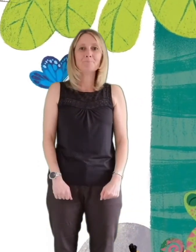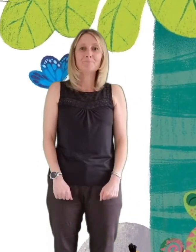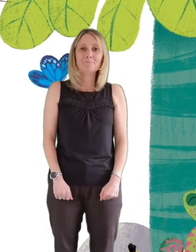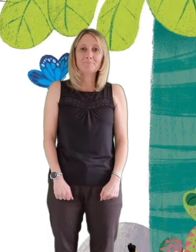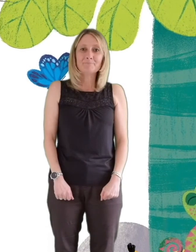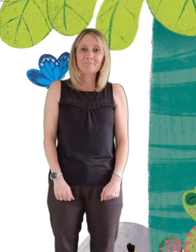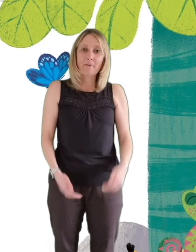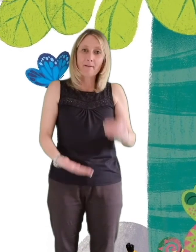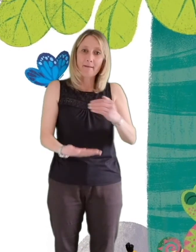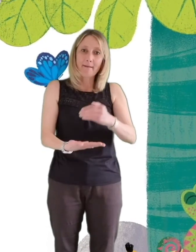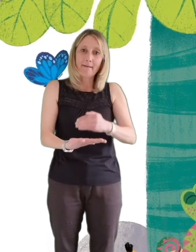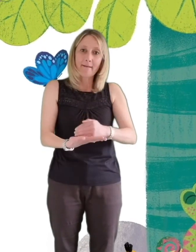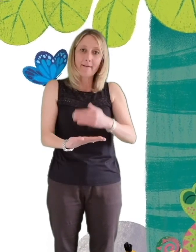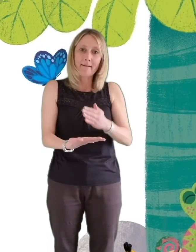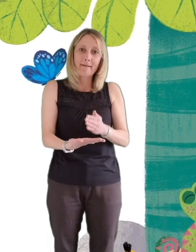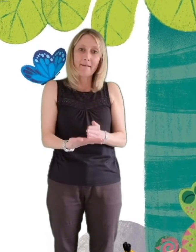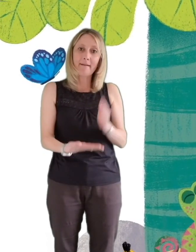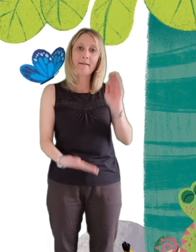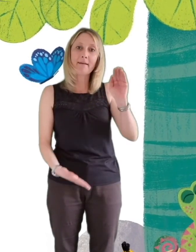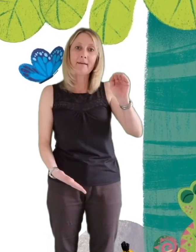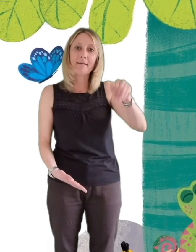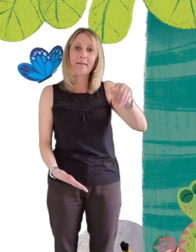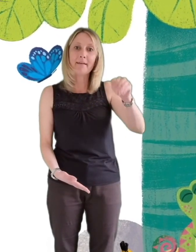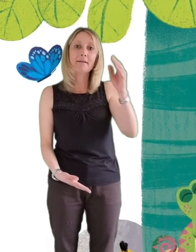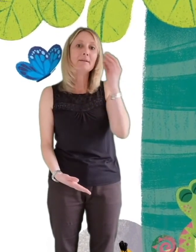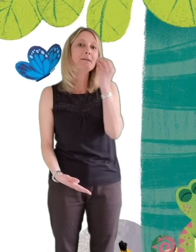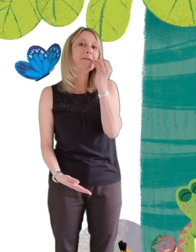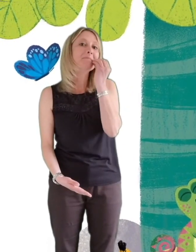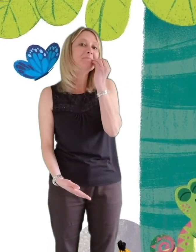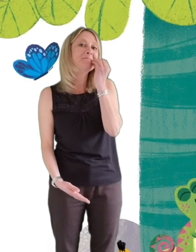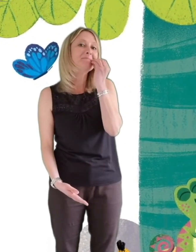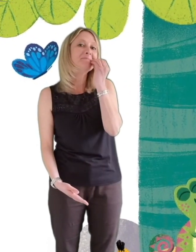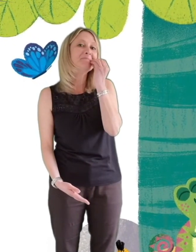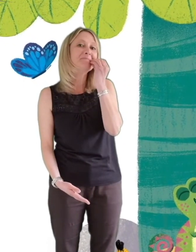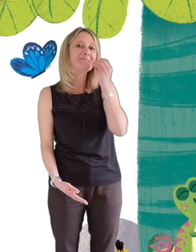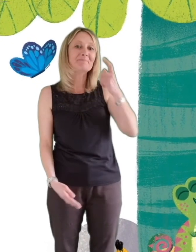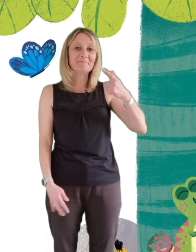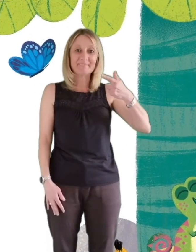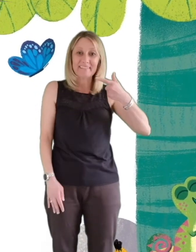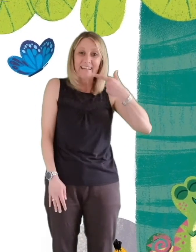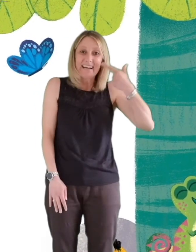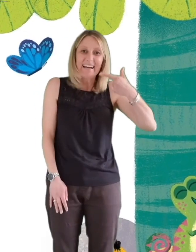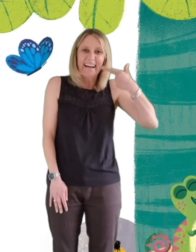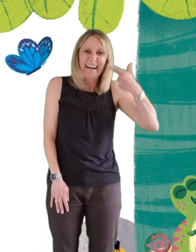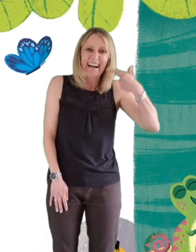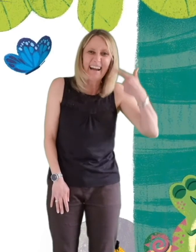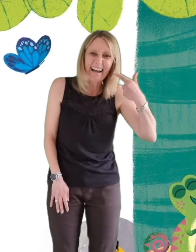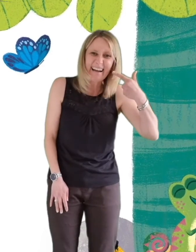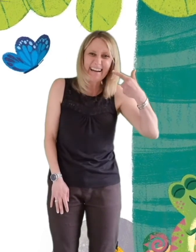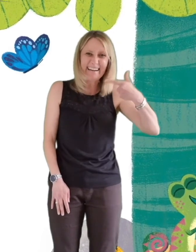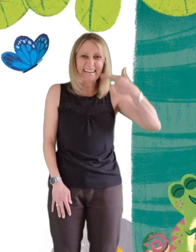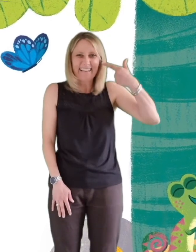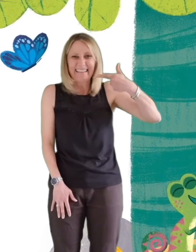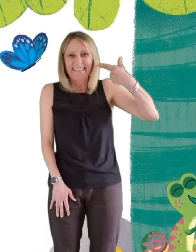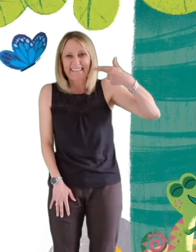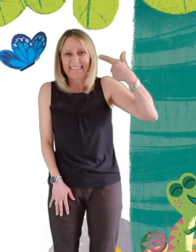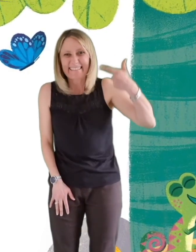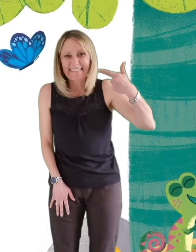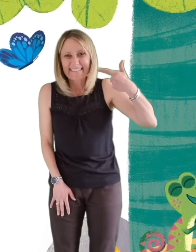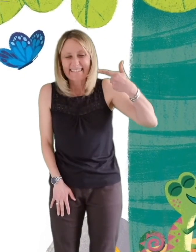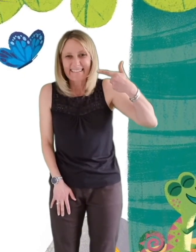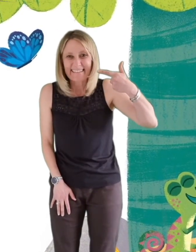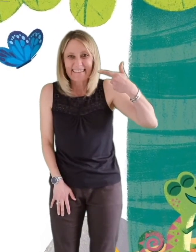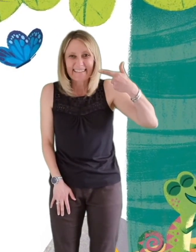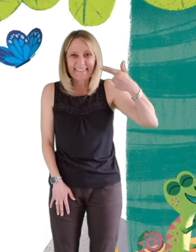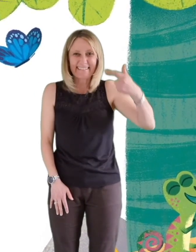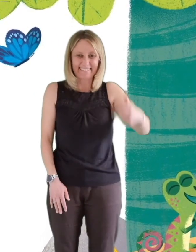So he shared his little picnic with the lizard in the sun. And they laughed at all their worrying and really